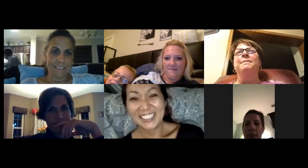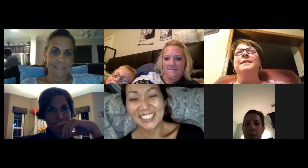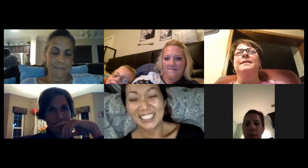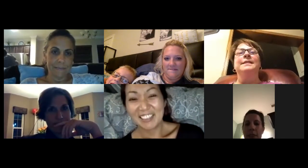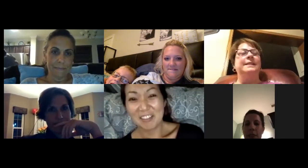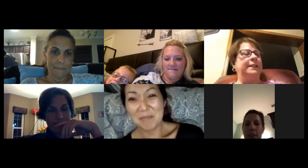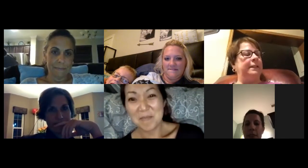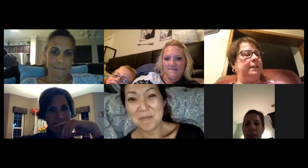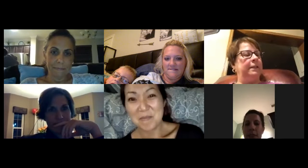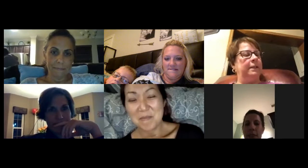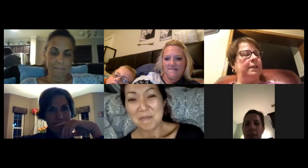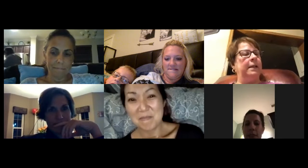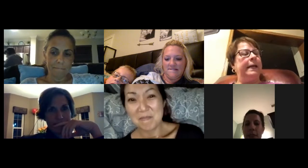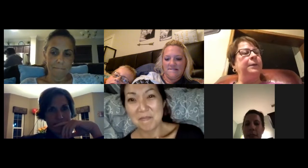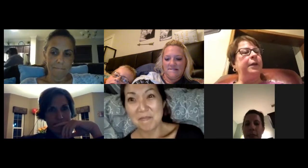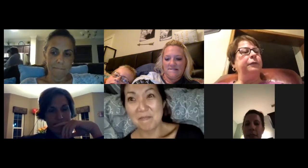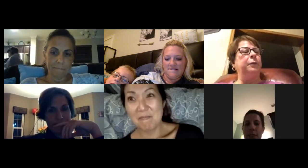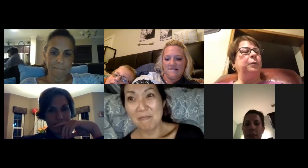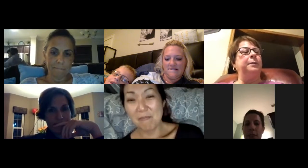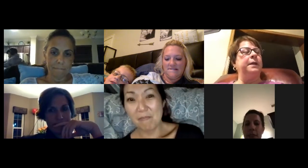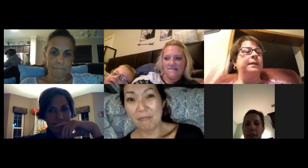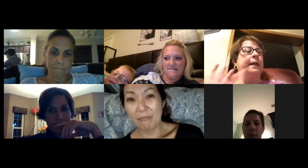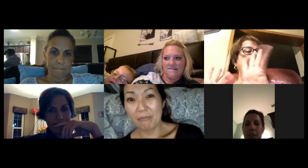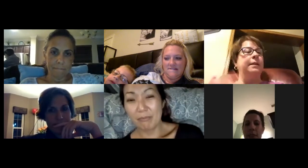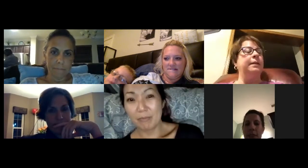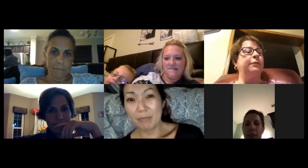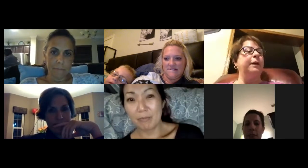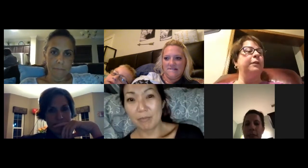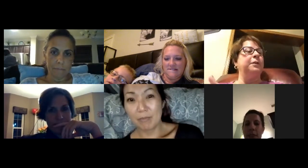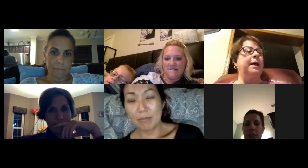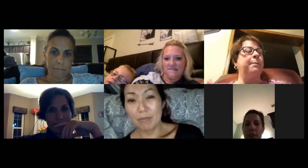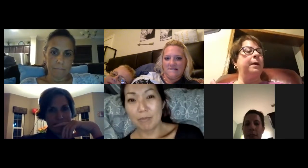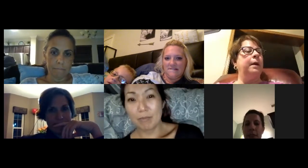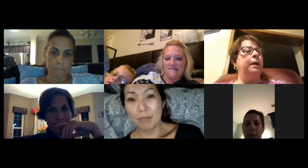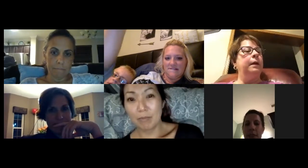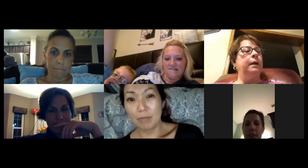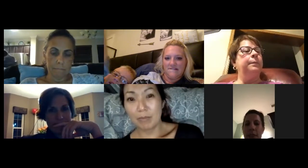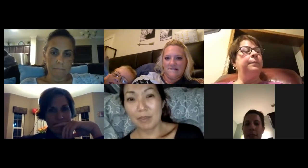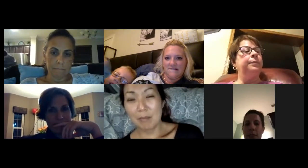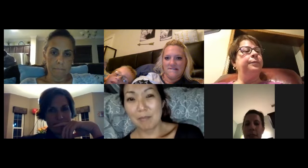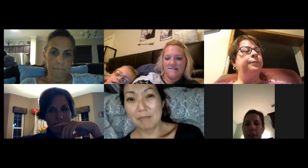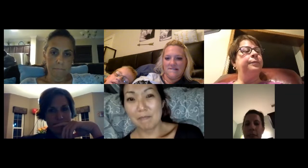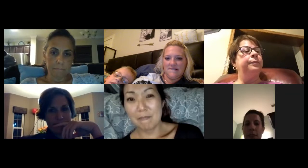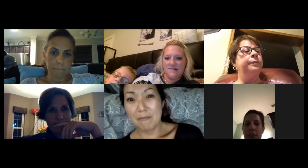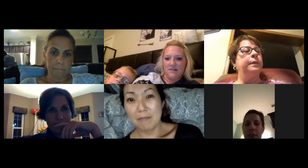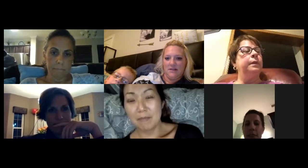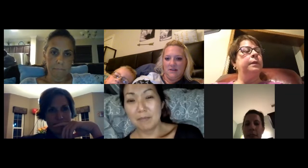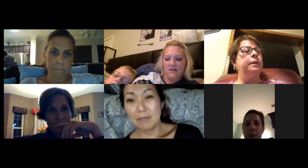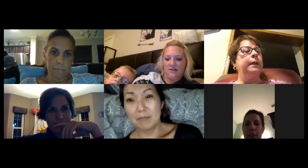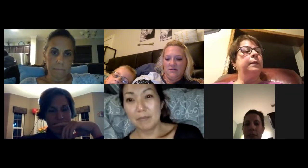let's see. I don't want to overwhelm you because I could sit forever and do that. But I don't know